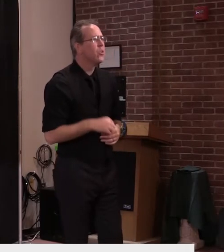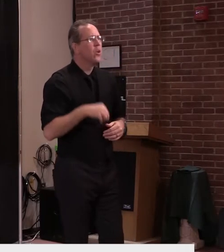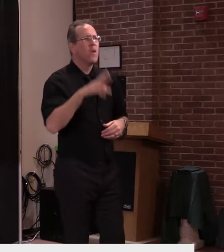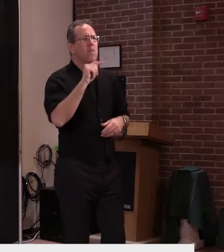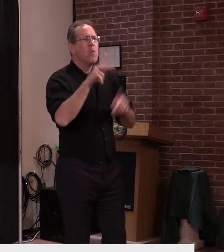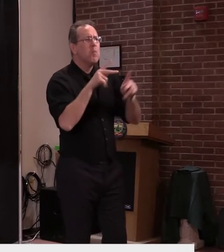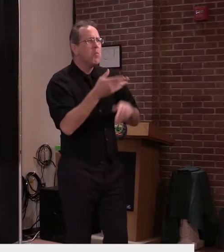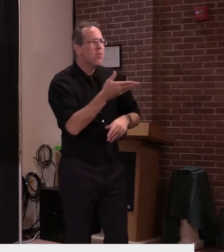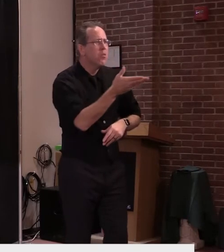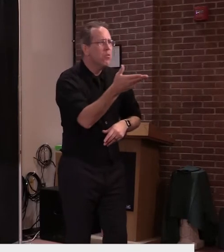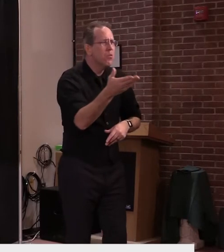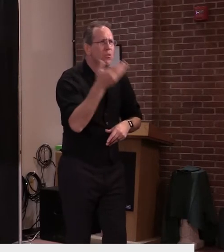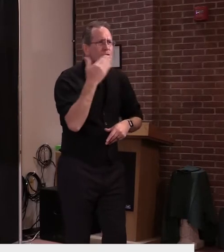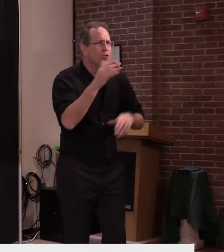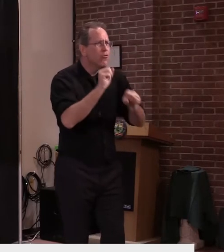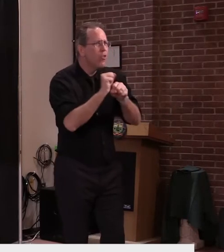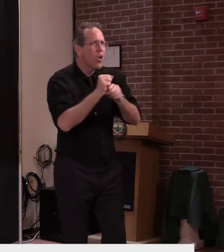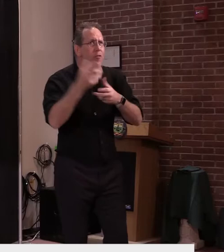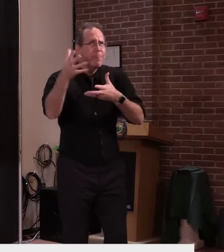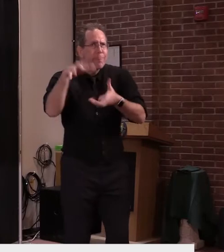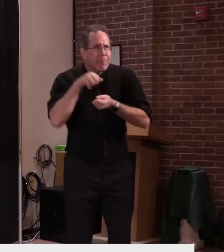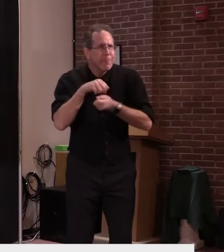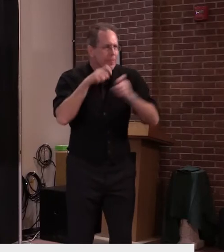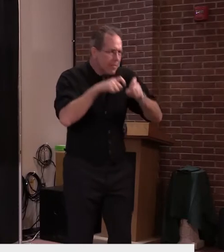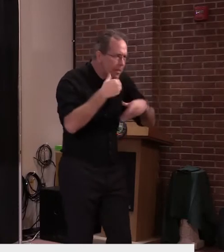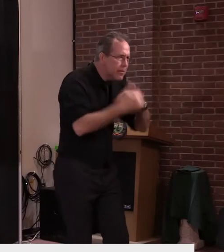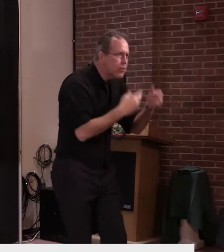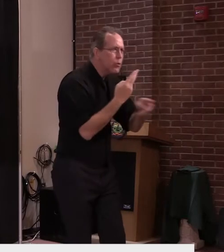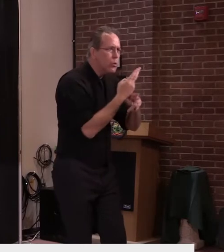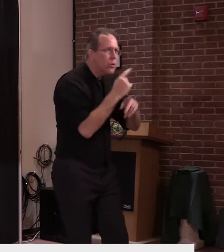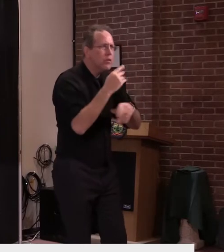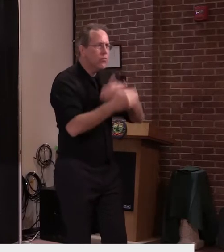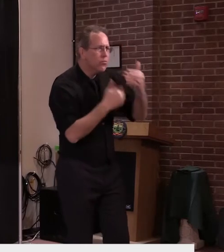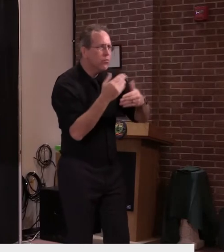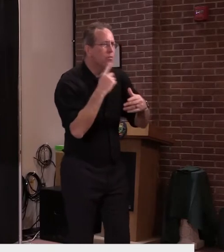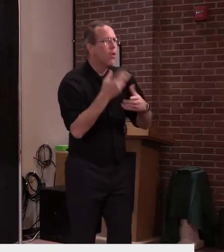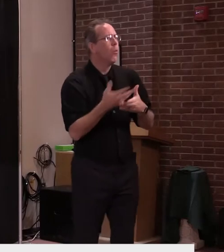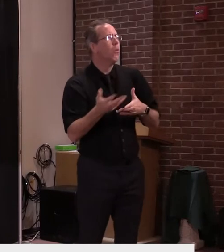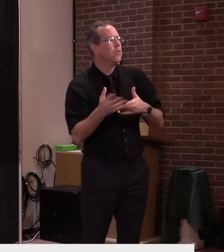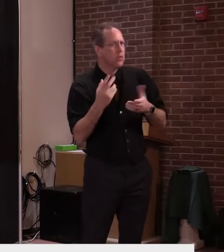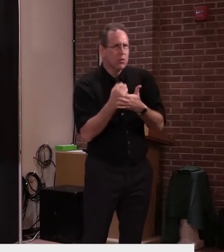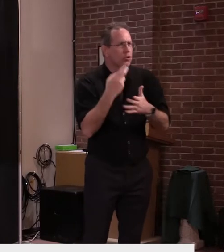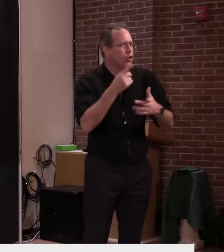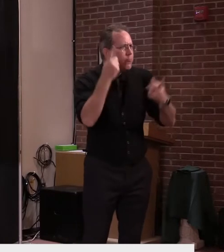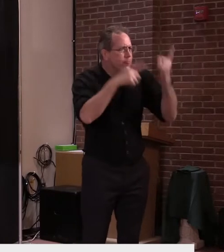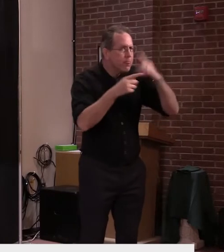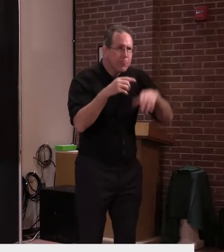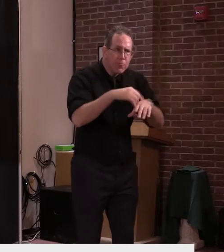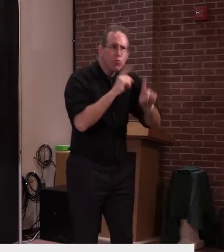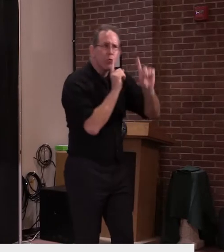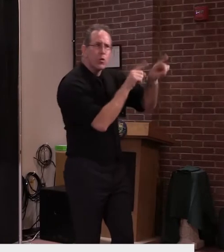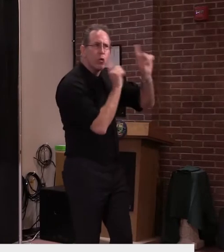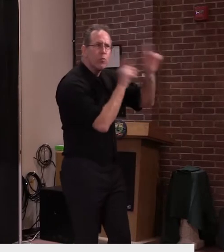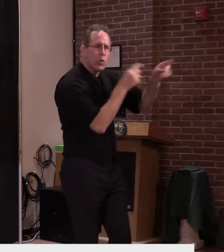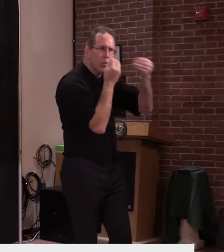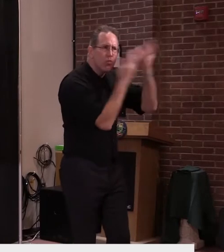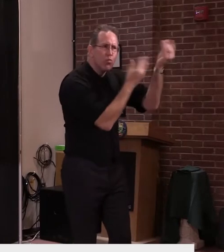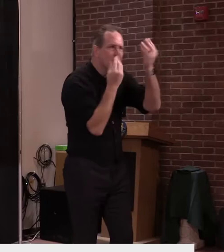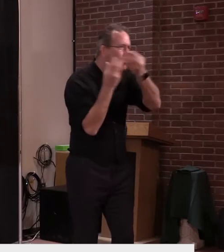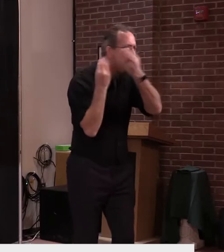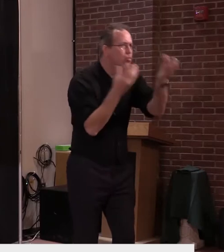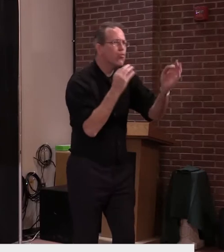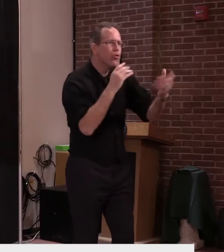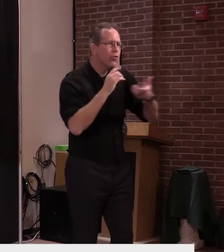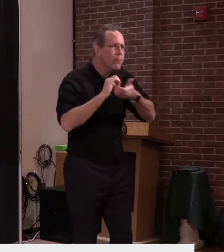new phase, asking them to do their part. We want to be clear about when it makes sense to get tested in the current